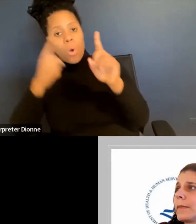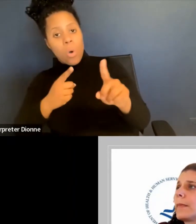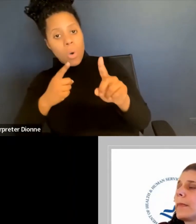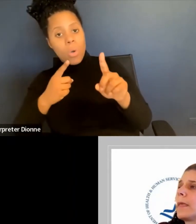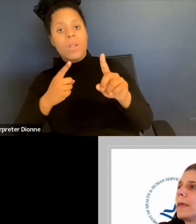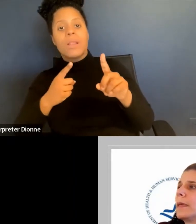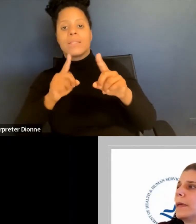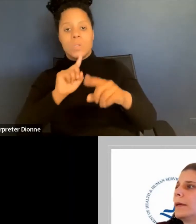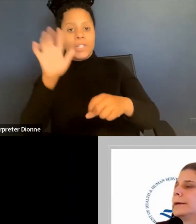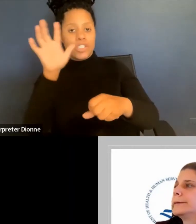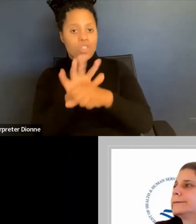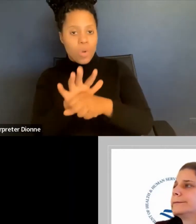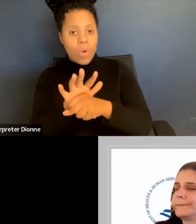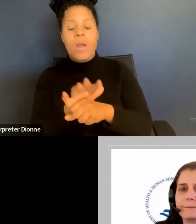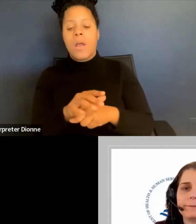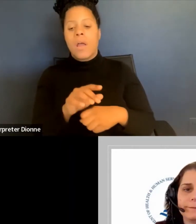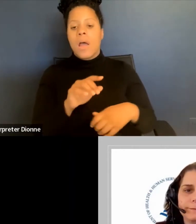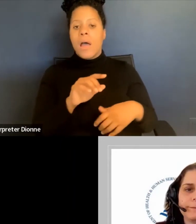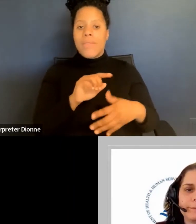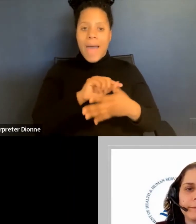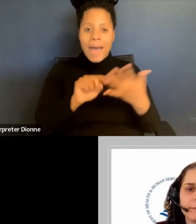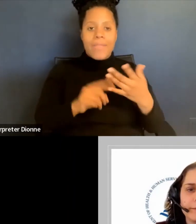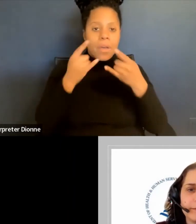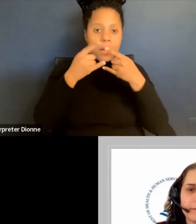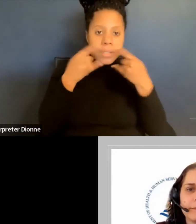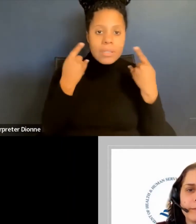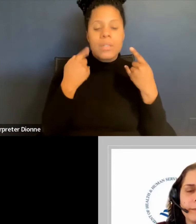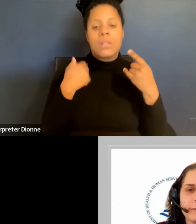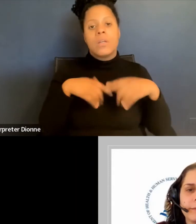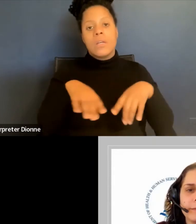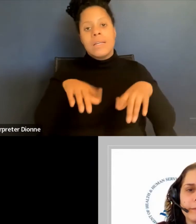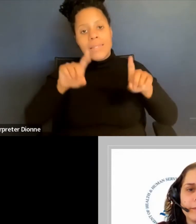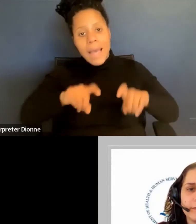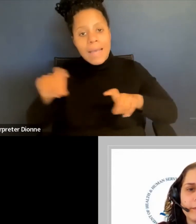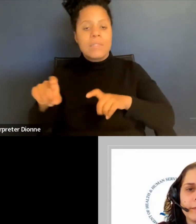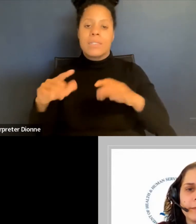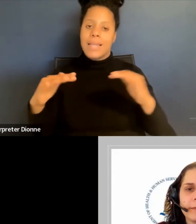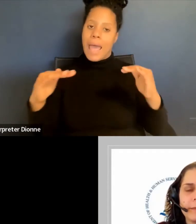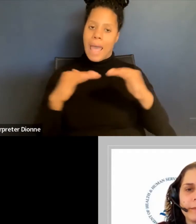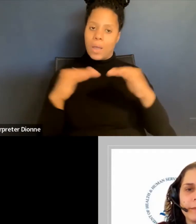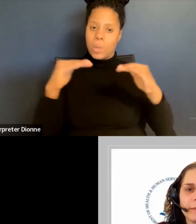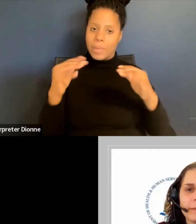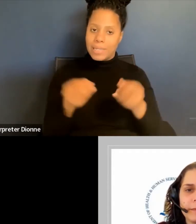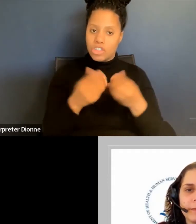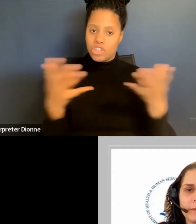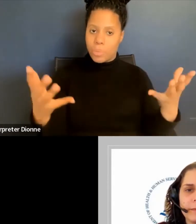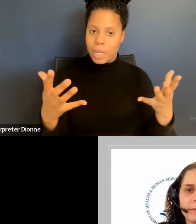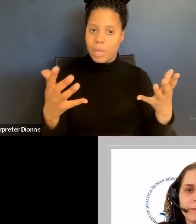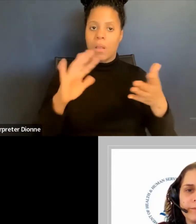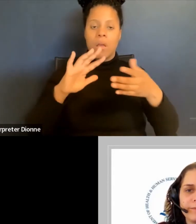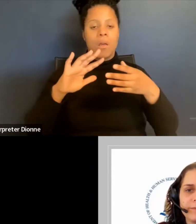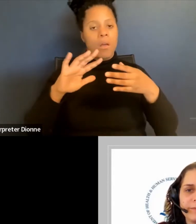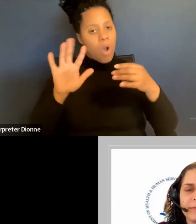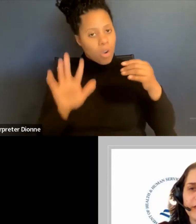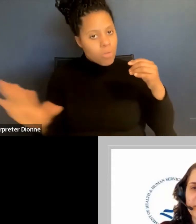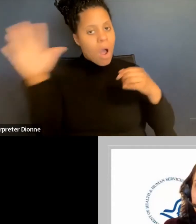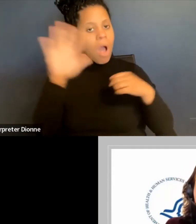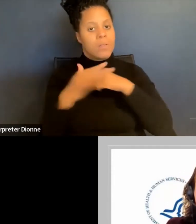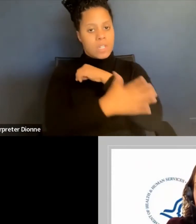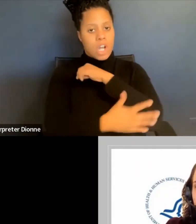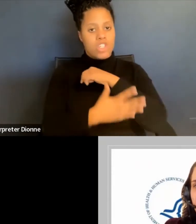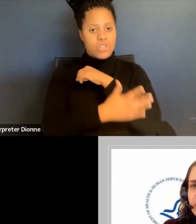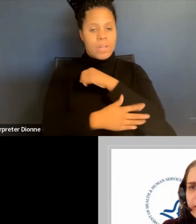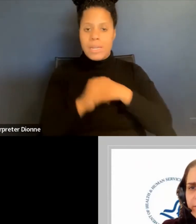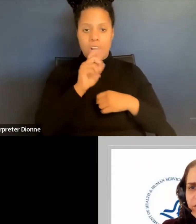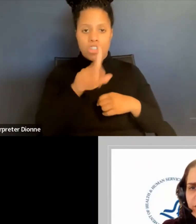these these materials are being equitably distributed across the country, through these various partnerships.